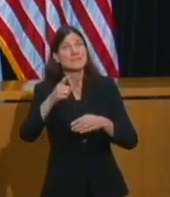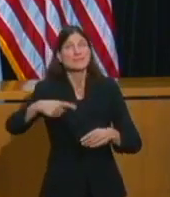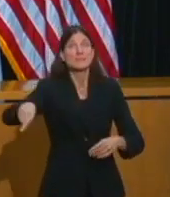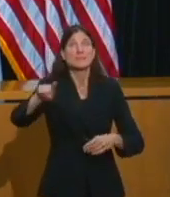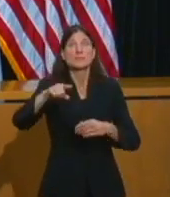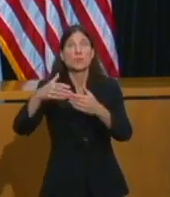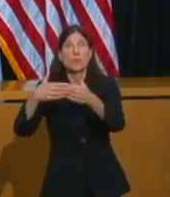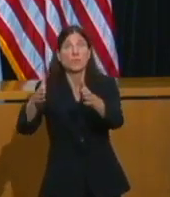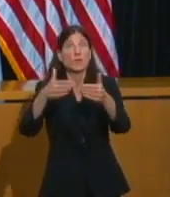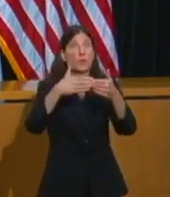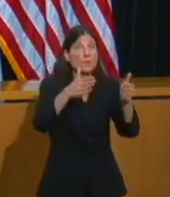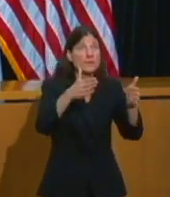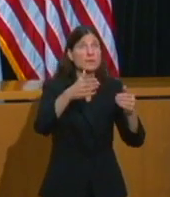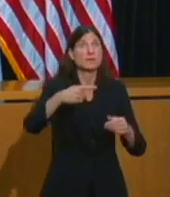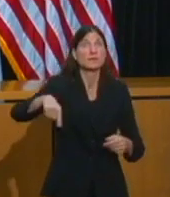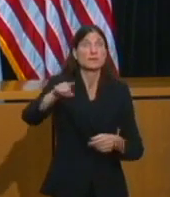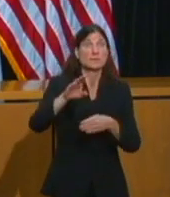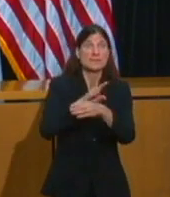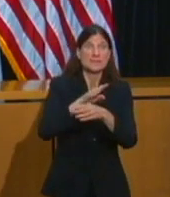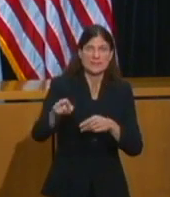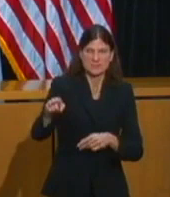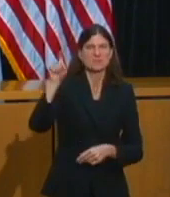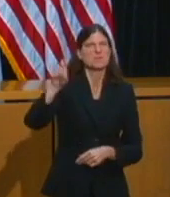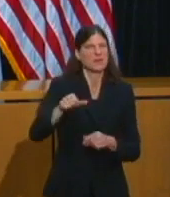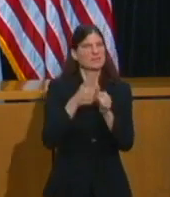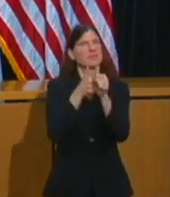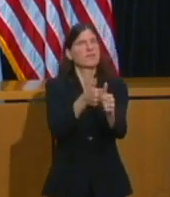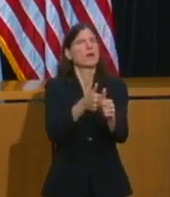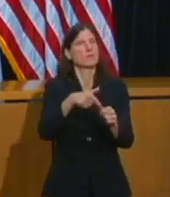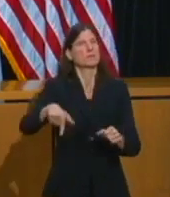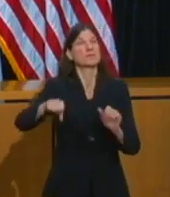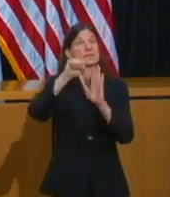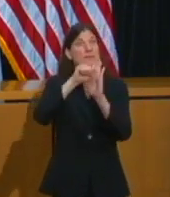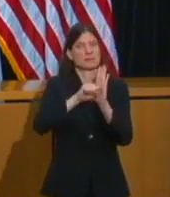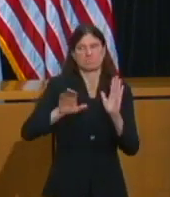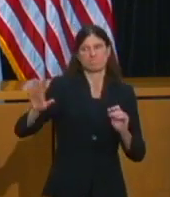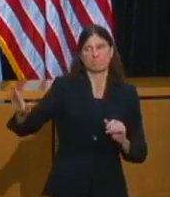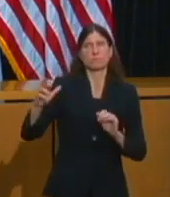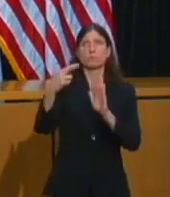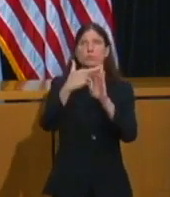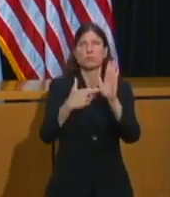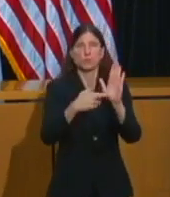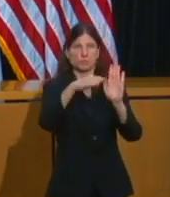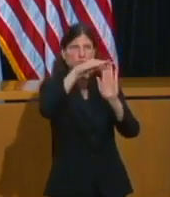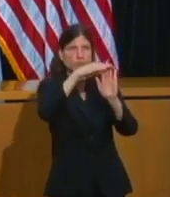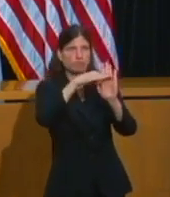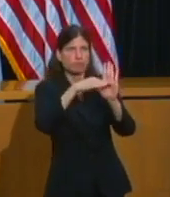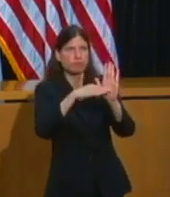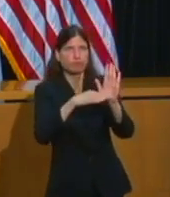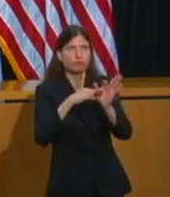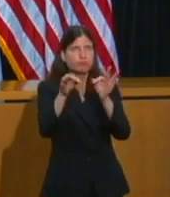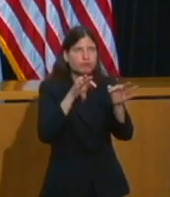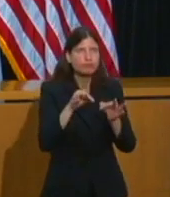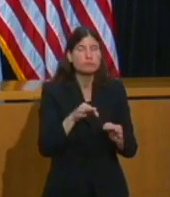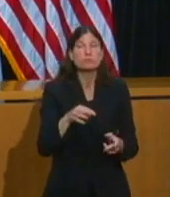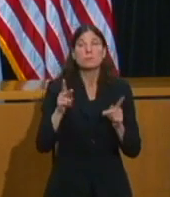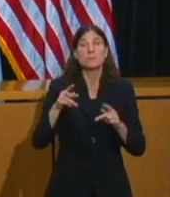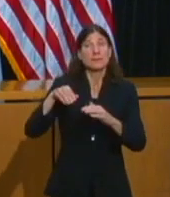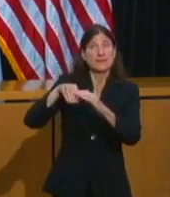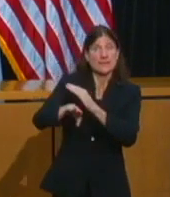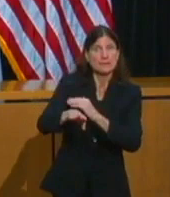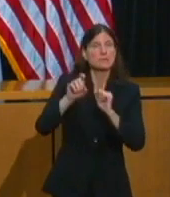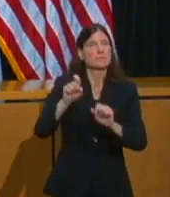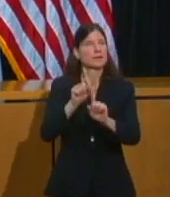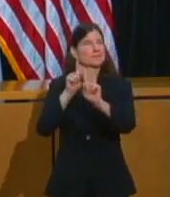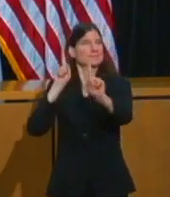also adhere to specific protocols for social distancing, hygiene, staffing, and operations, and cleaning and disinfecting, just